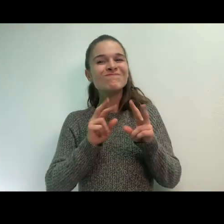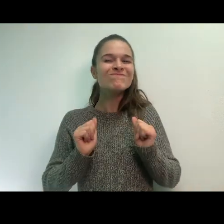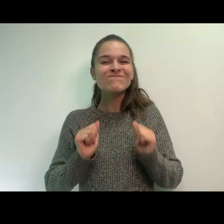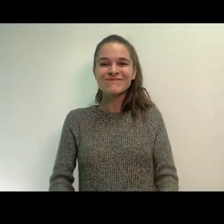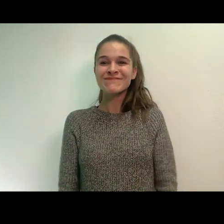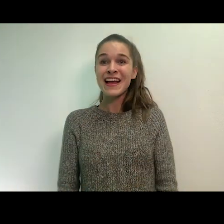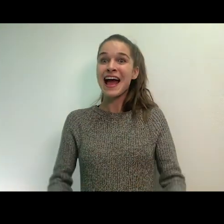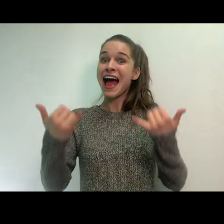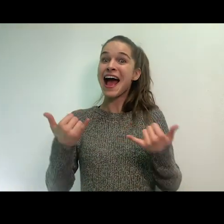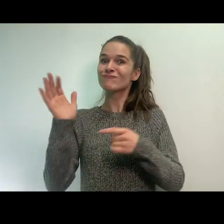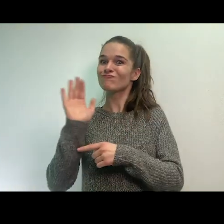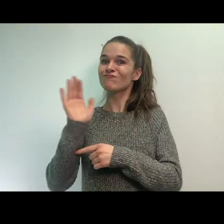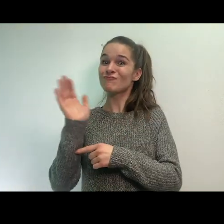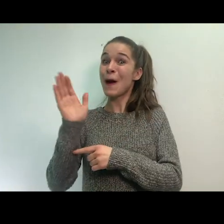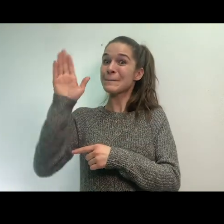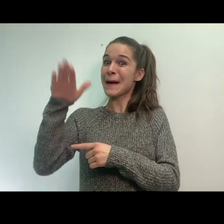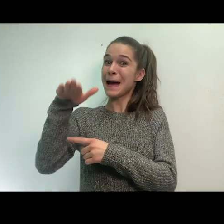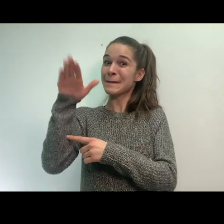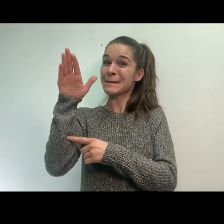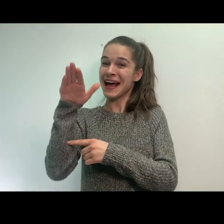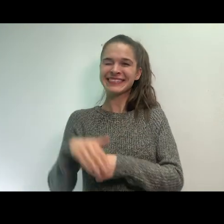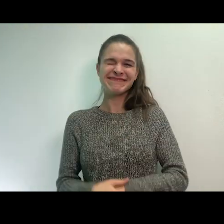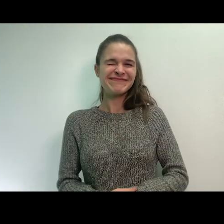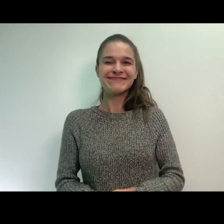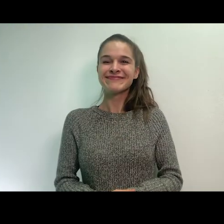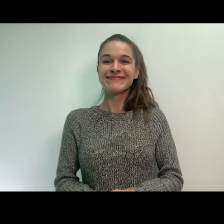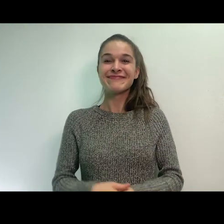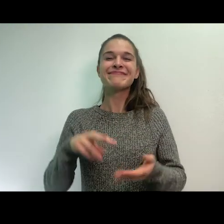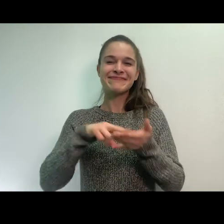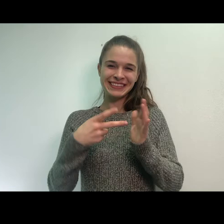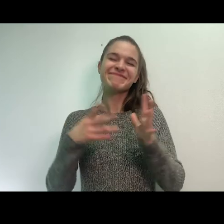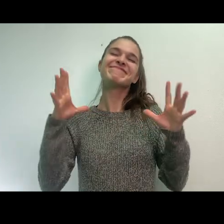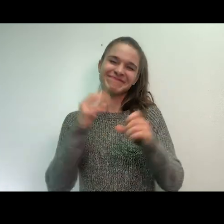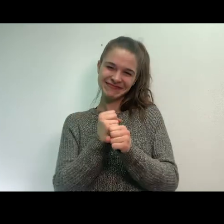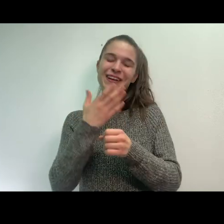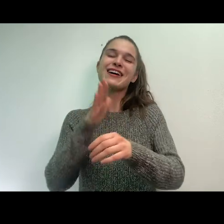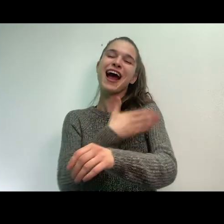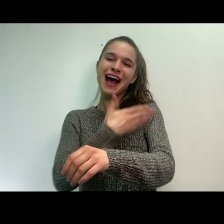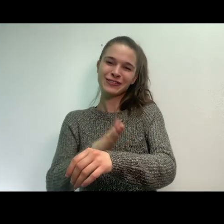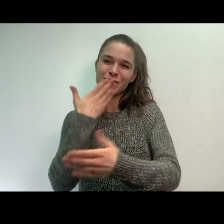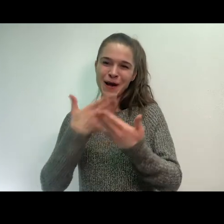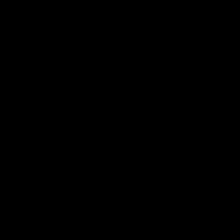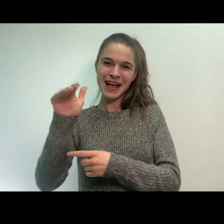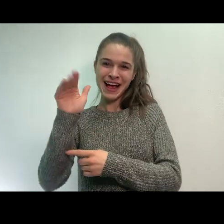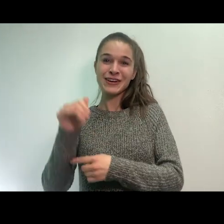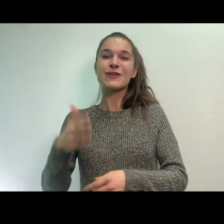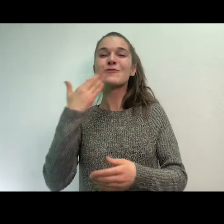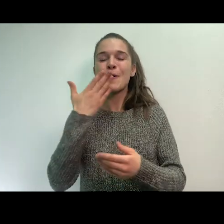wave goodbye. And we're going to sing together. Goodbye.